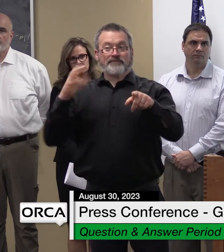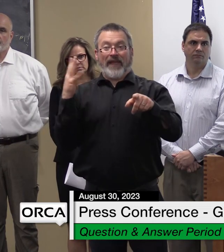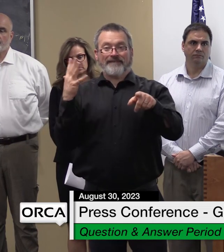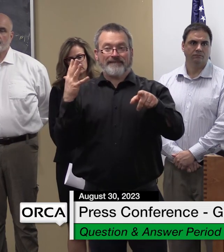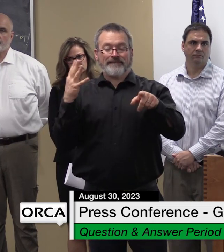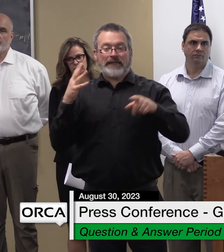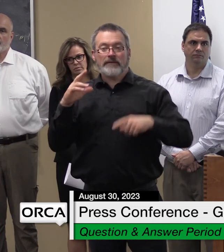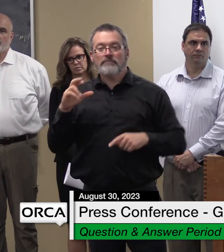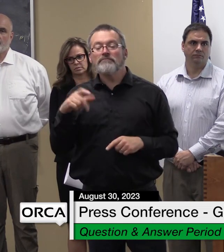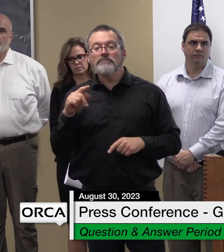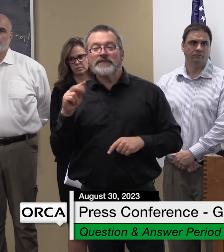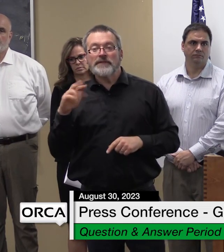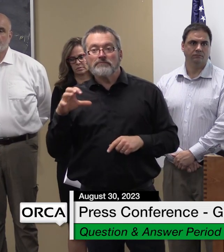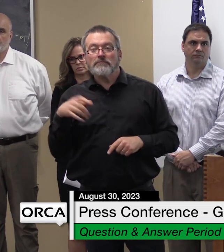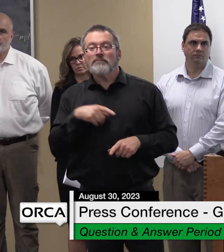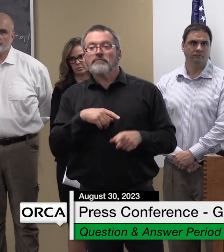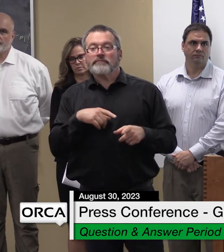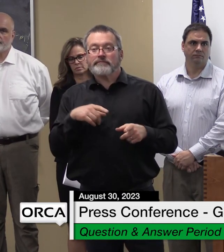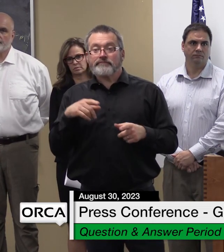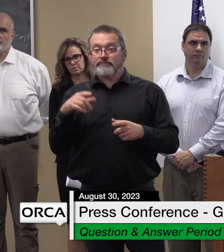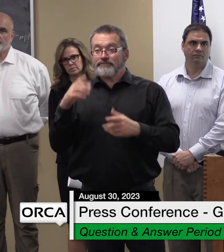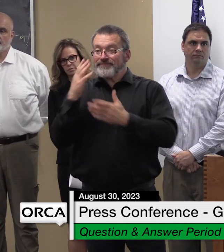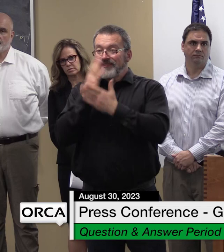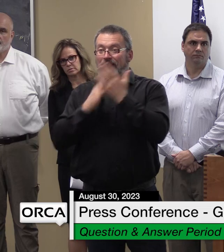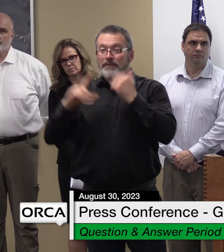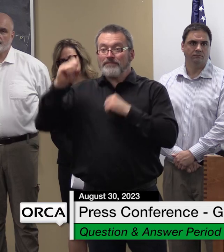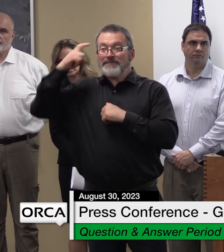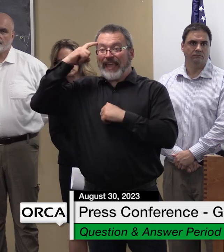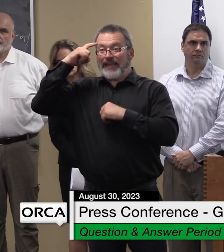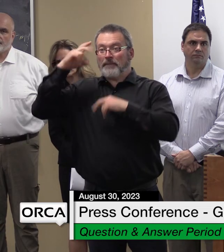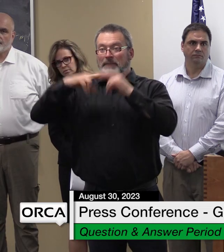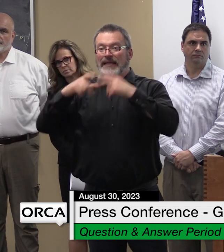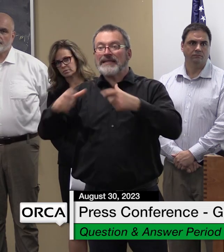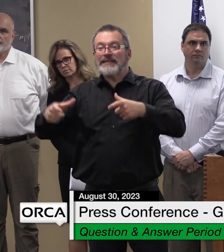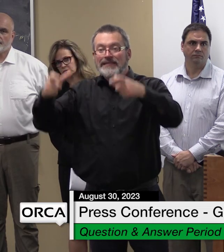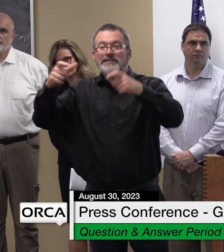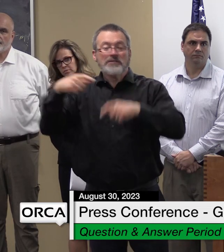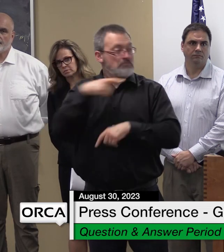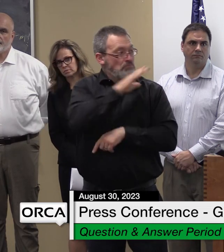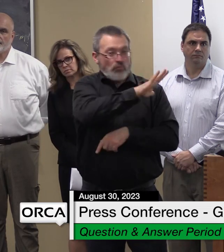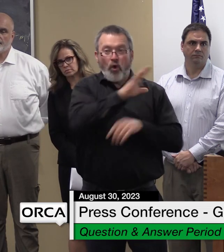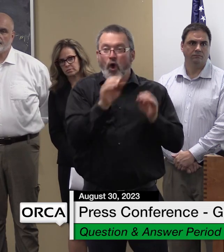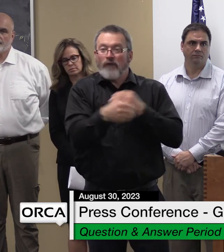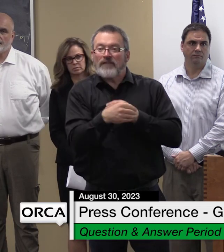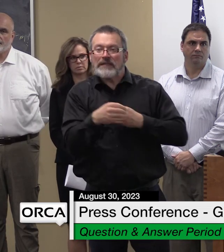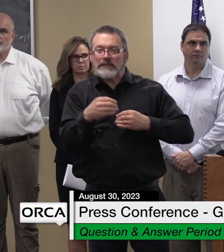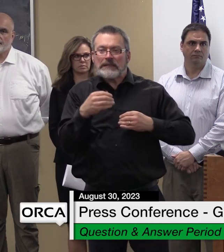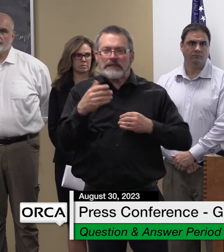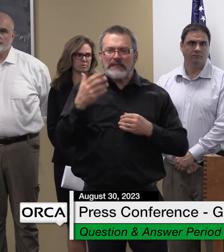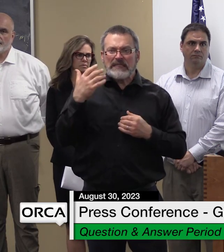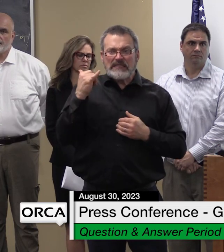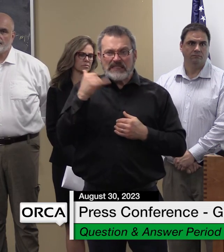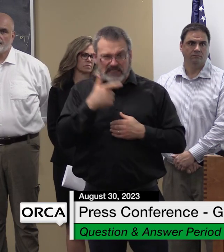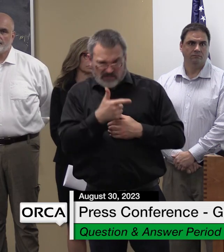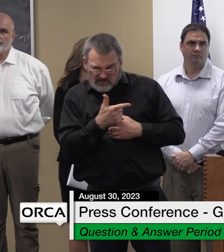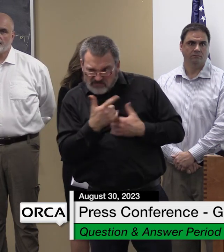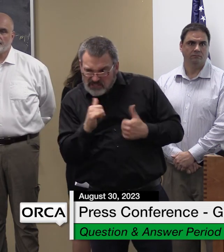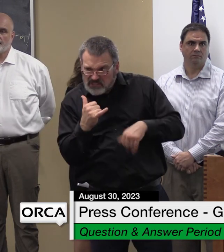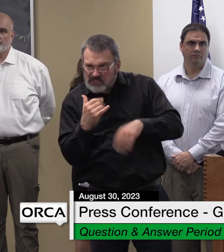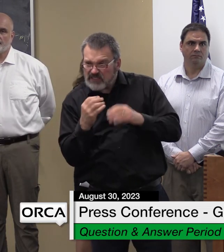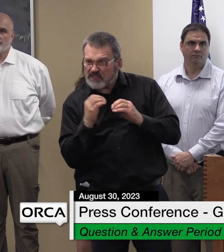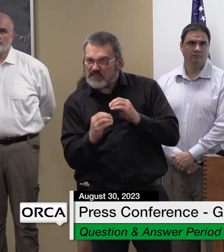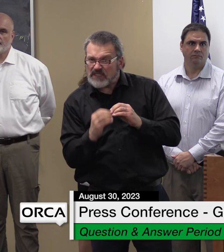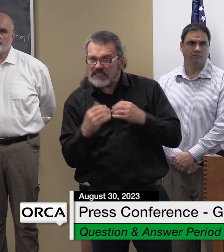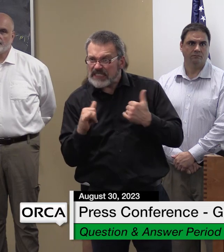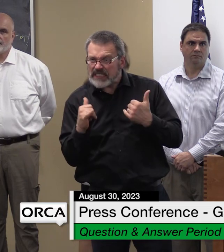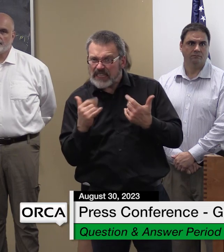necessarily yet, but some of the state buildings, such as the Pavilion, where you work out of, still seem like they have quite a bit of time to go in the process. I guess just where do we stand in